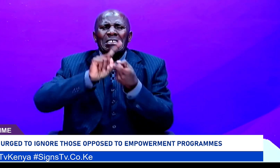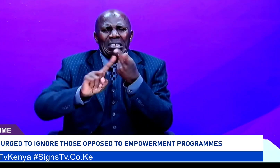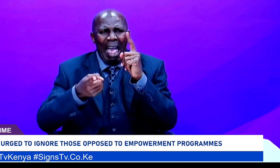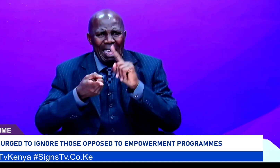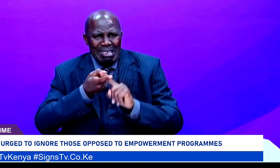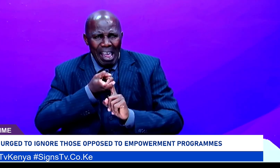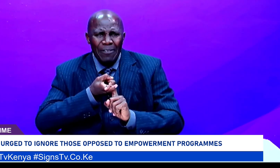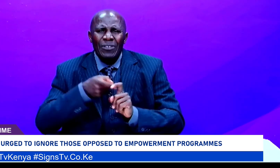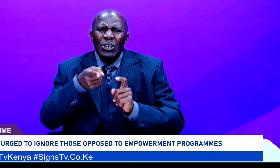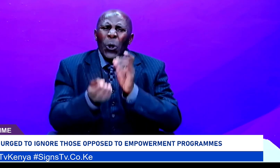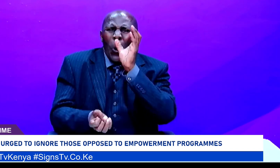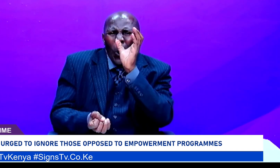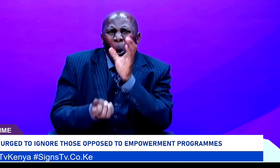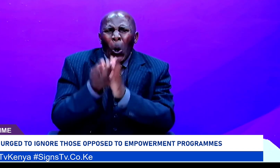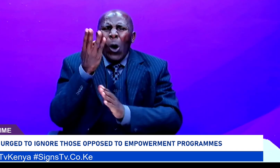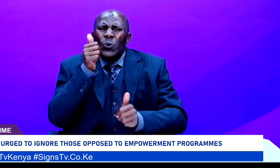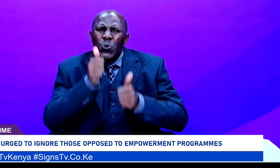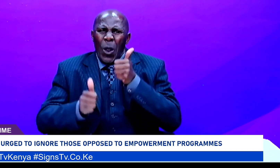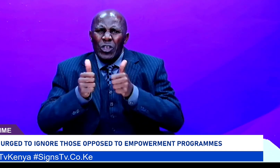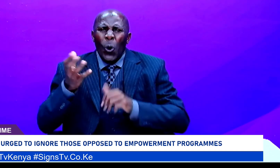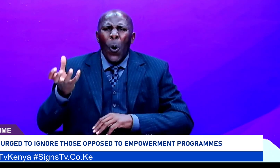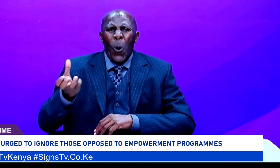uplift their living standards.